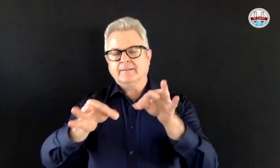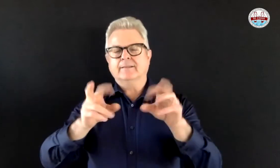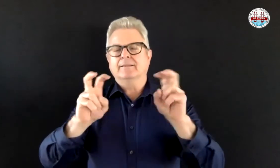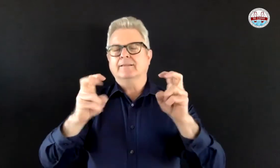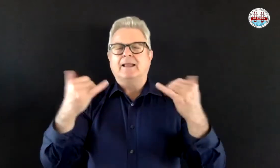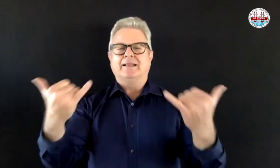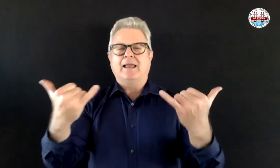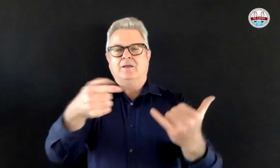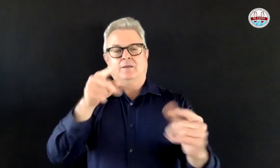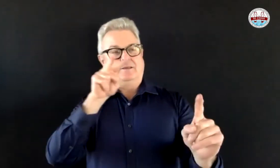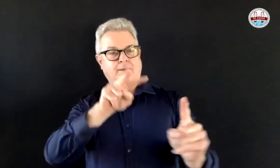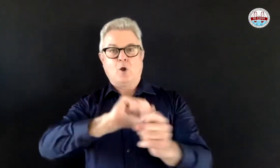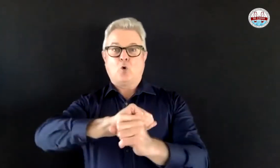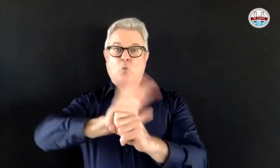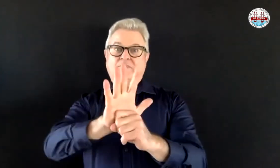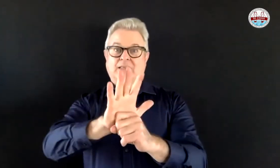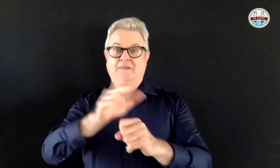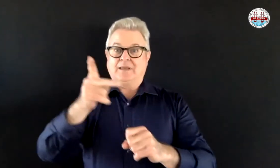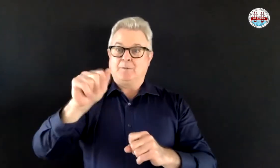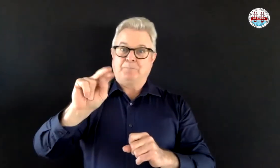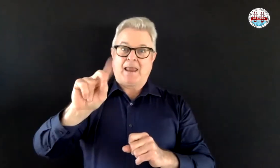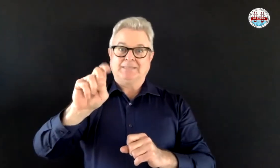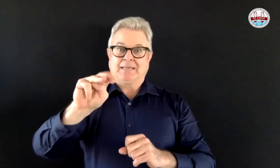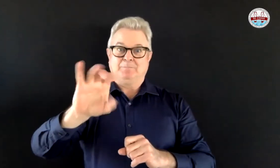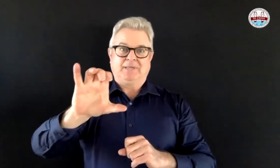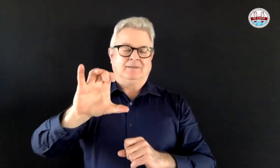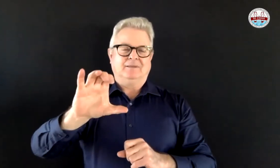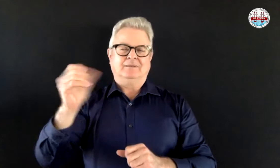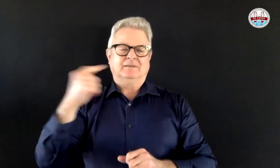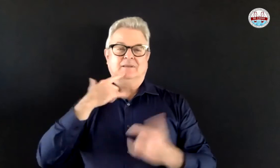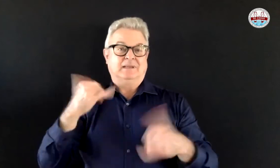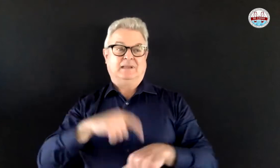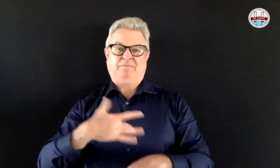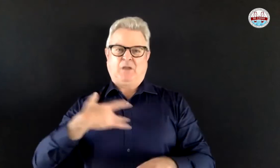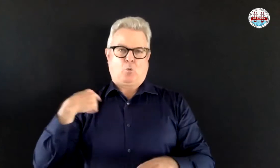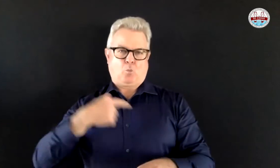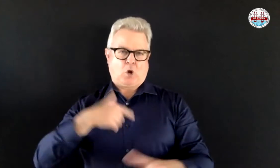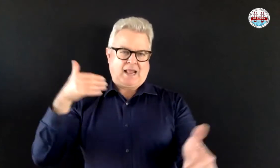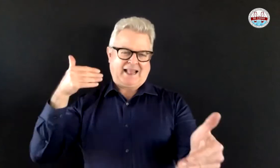The Department of Health also explained that when you look at,